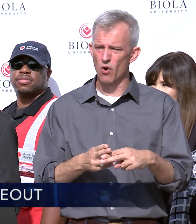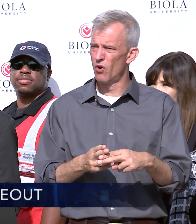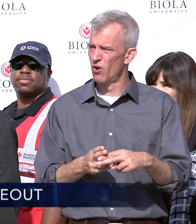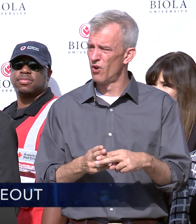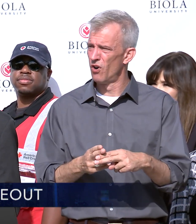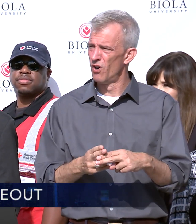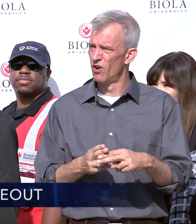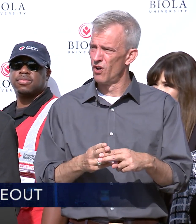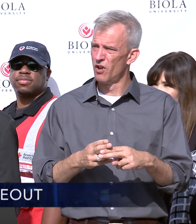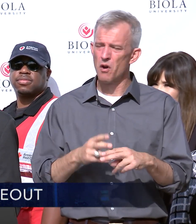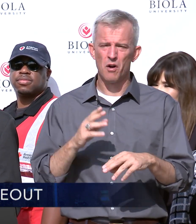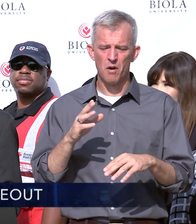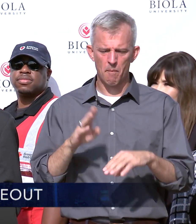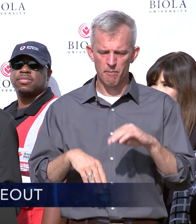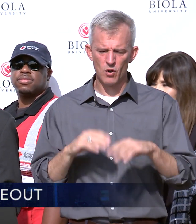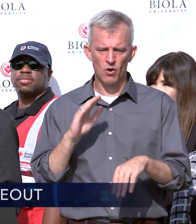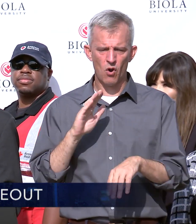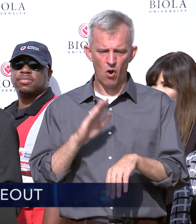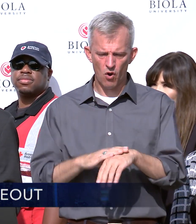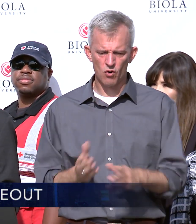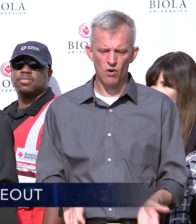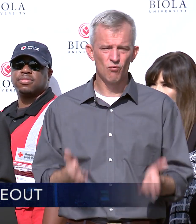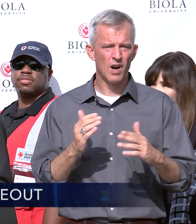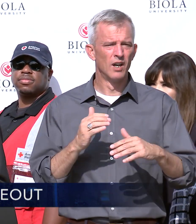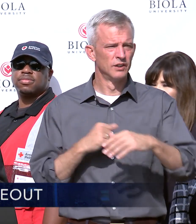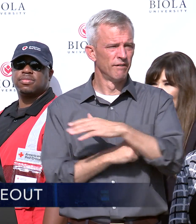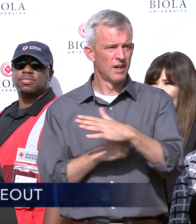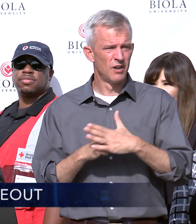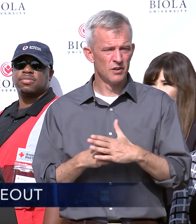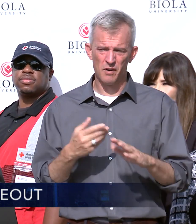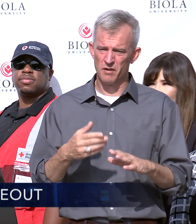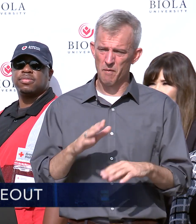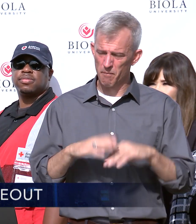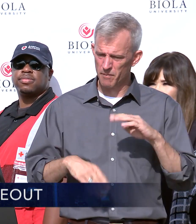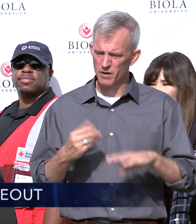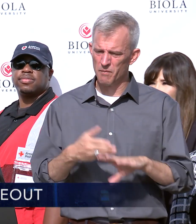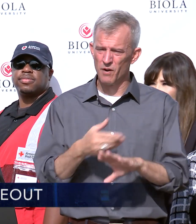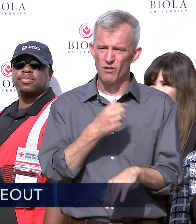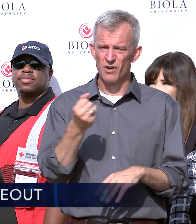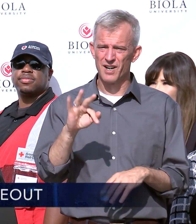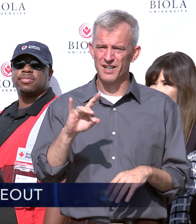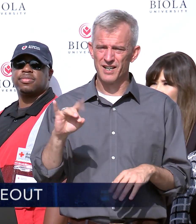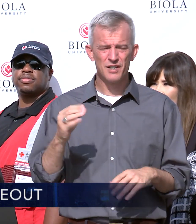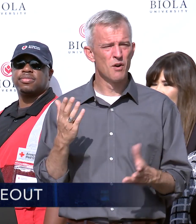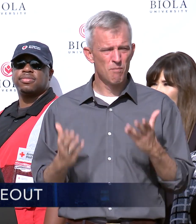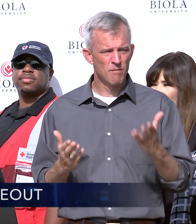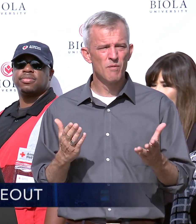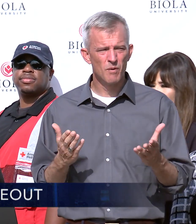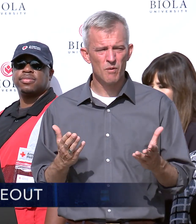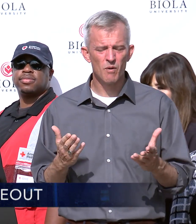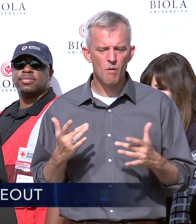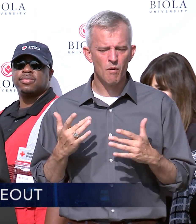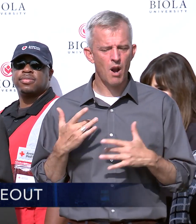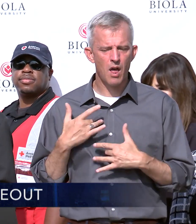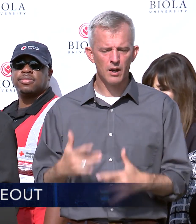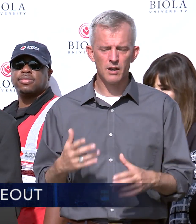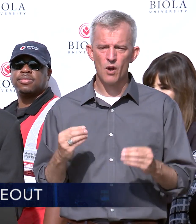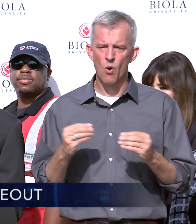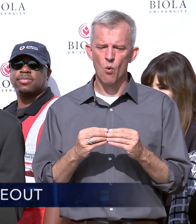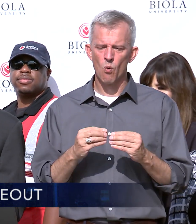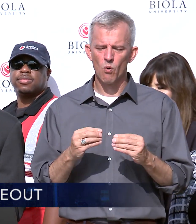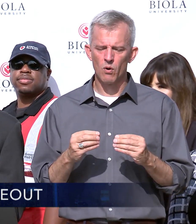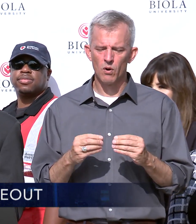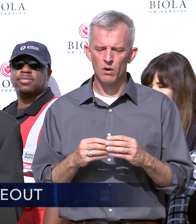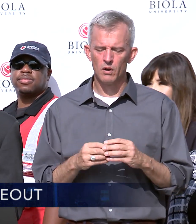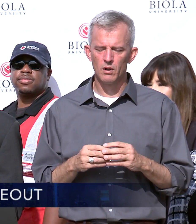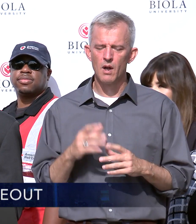built on a raised foundation. That house built before 1980 likely is without the proper bracing and bolting